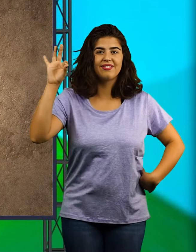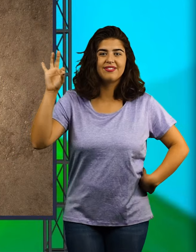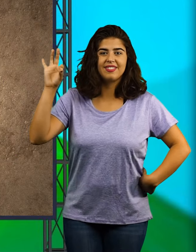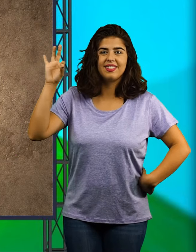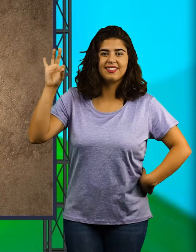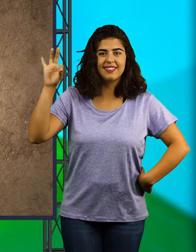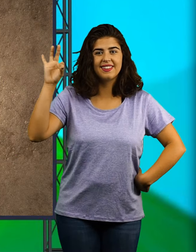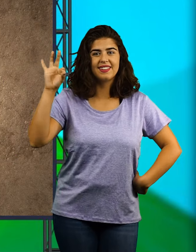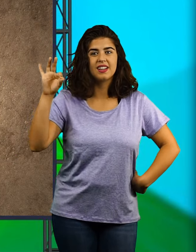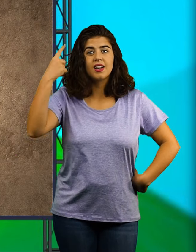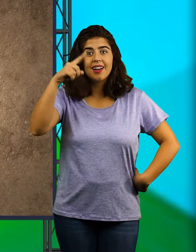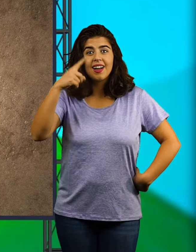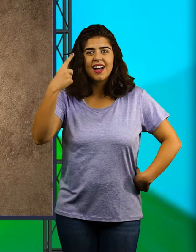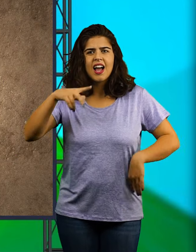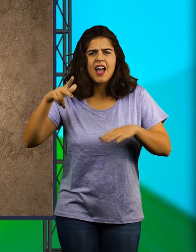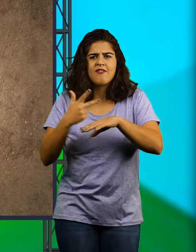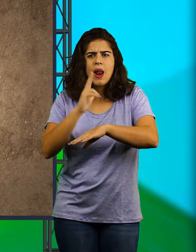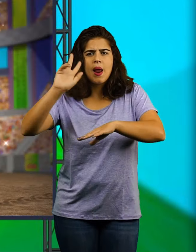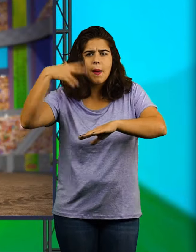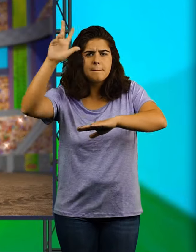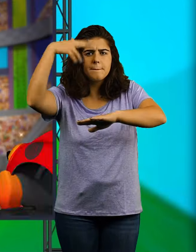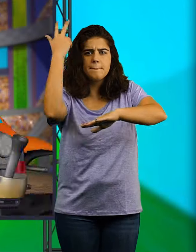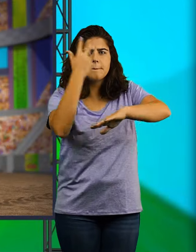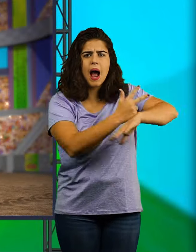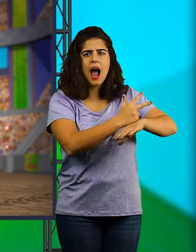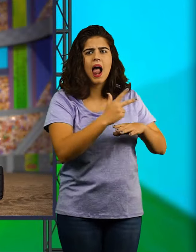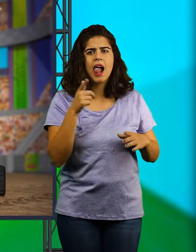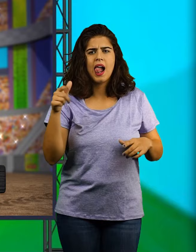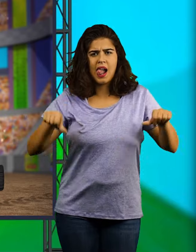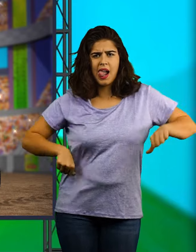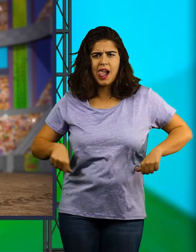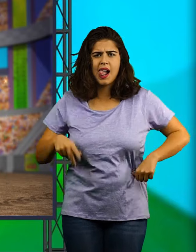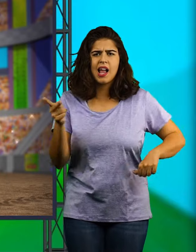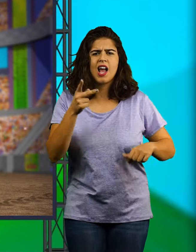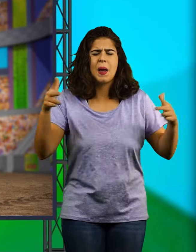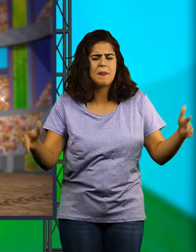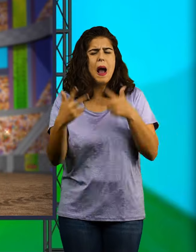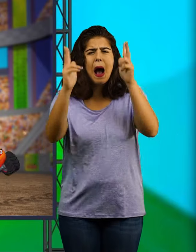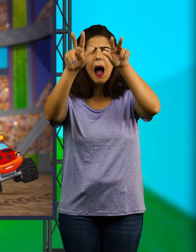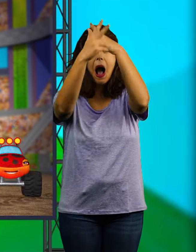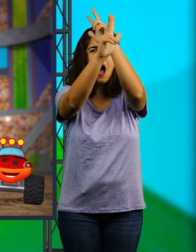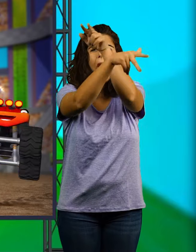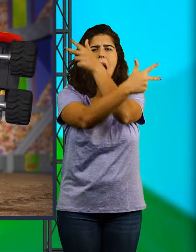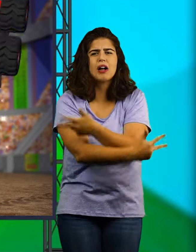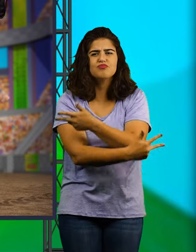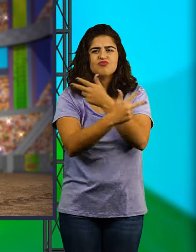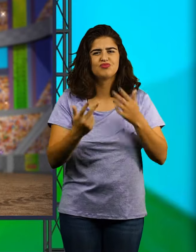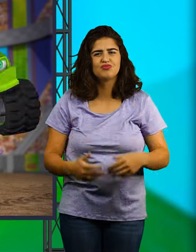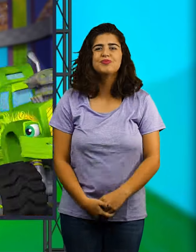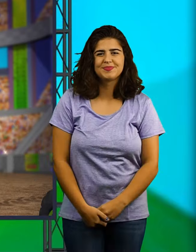F is the beginning of flip. Ladybug and Dragon both love to flip. Yippee!